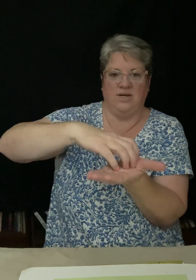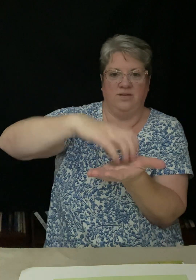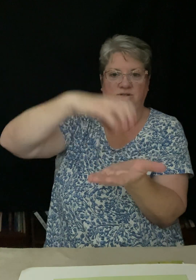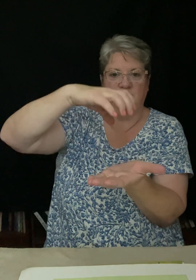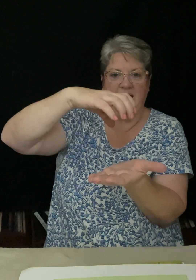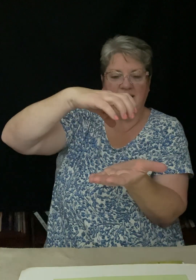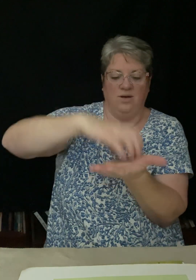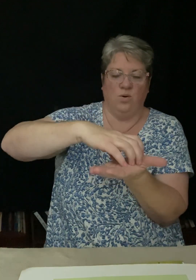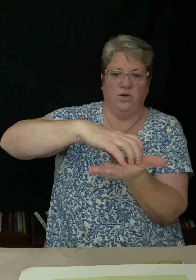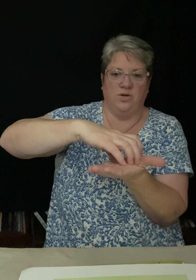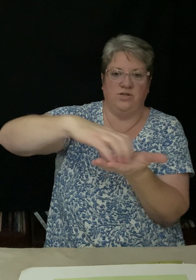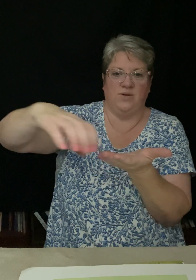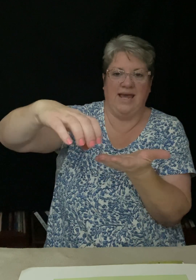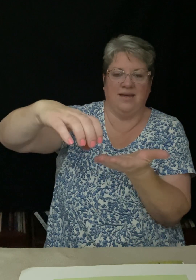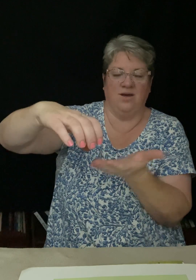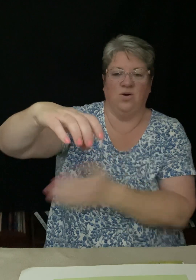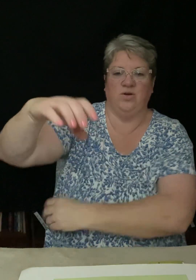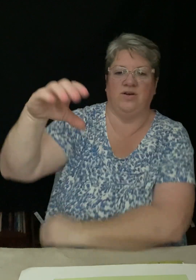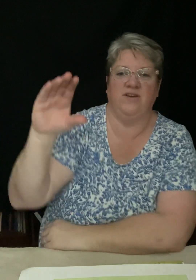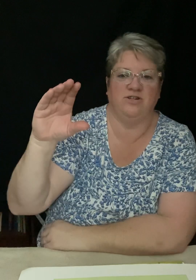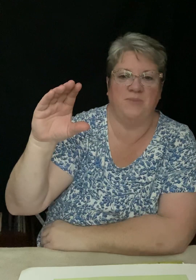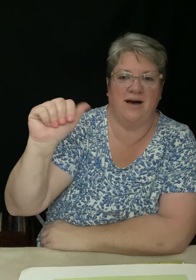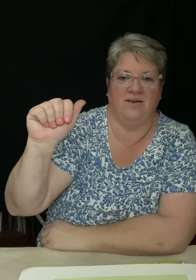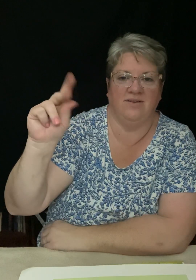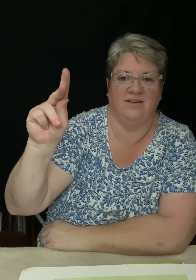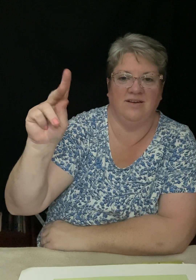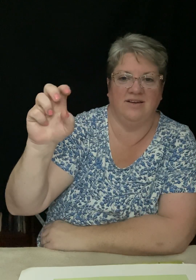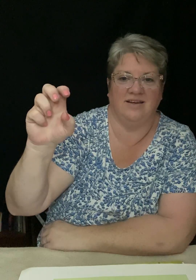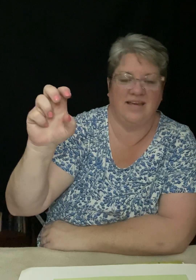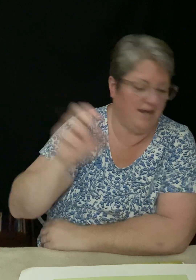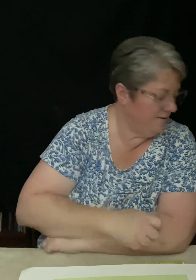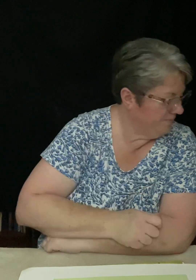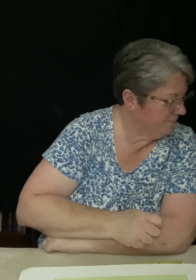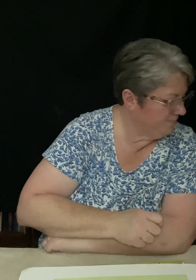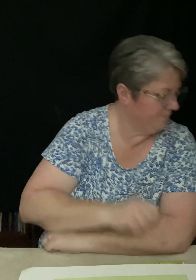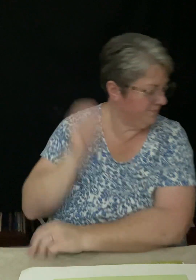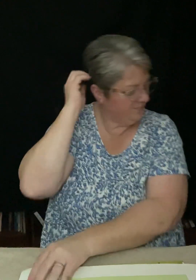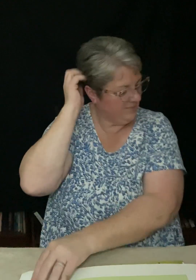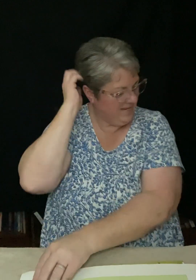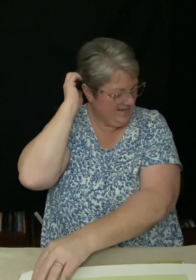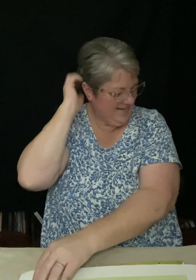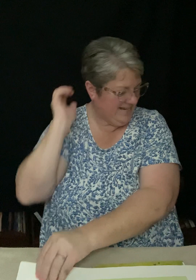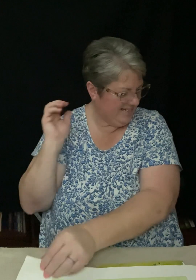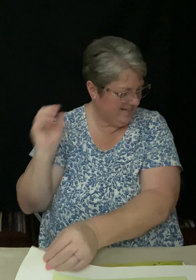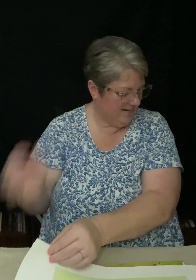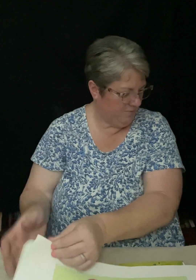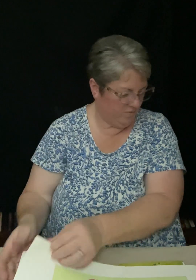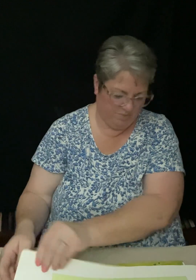either do cake or you can do cake or you can finger spell cake. He tasted it before, but he